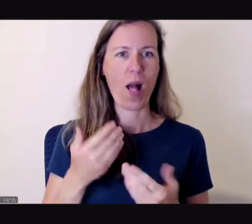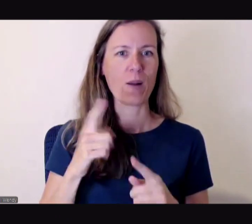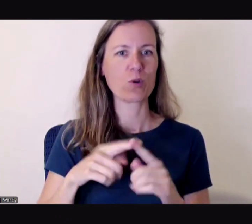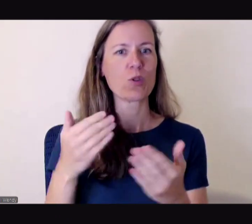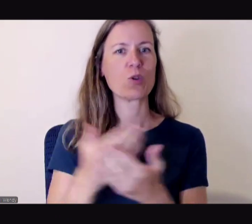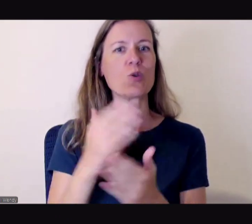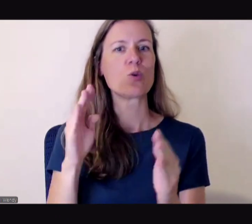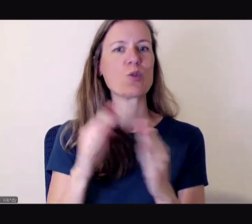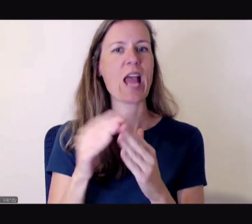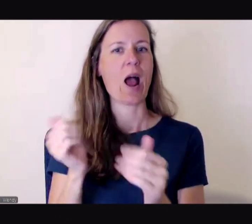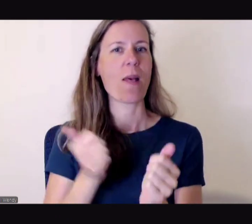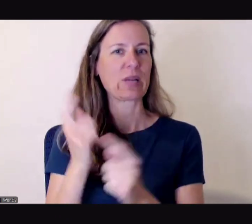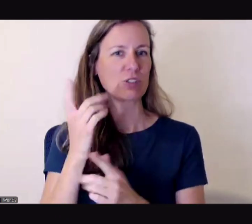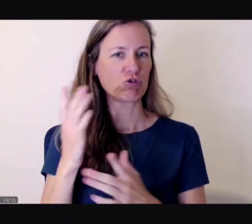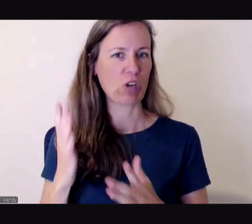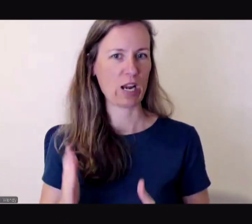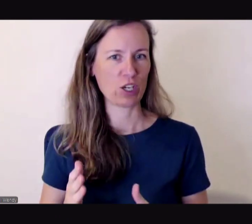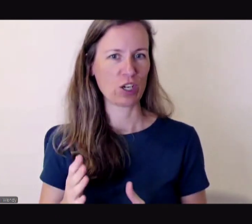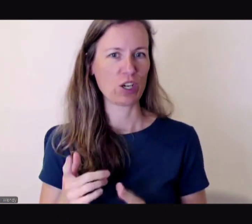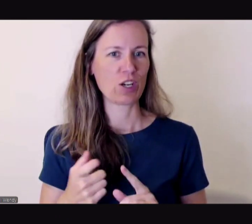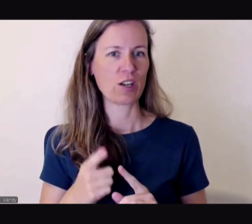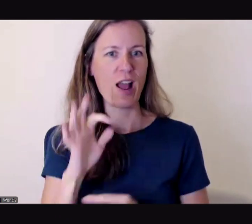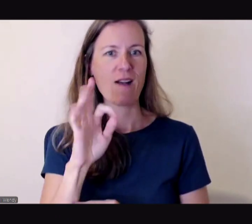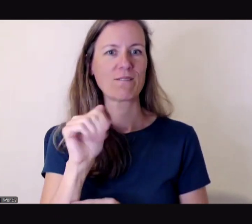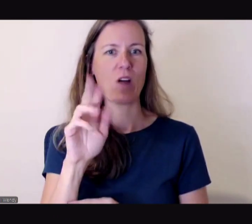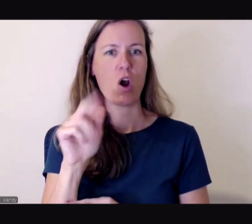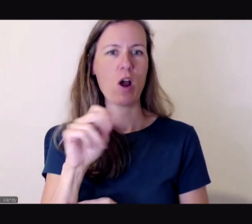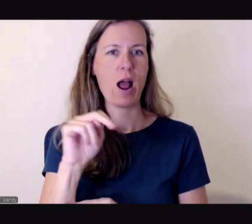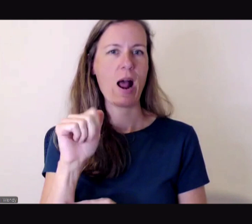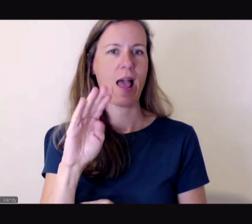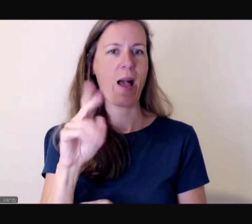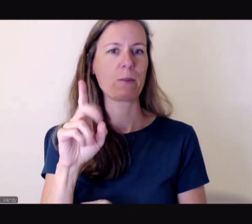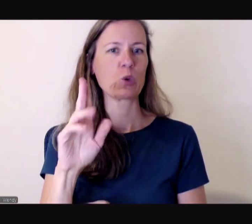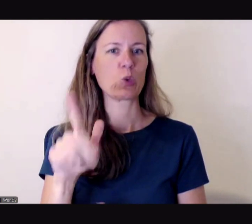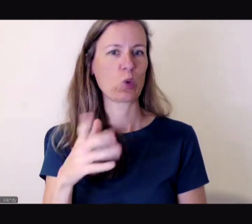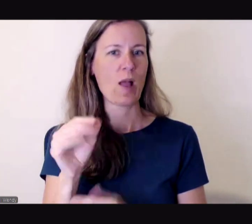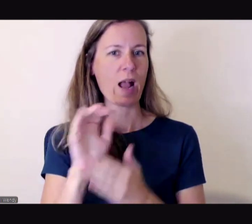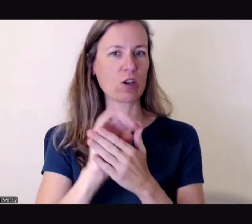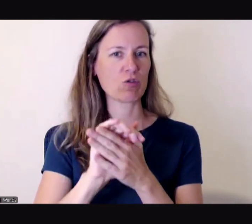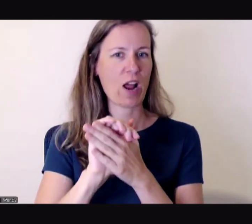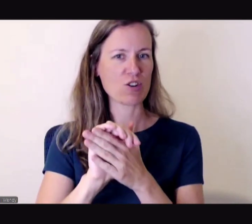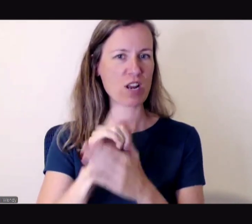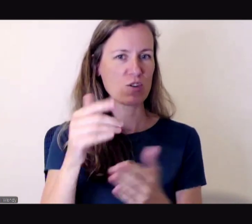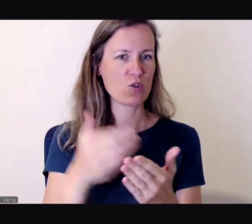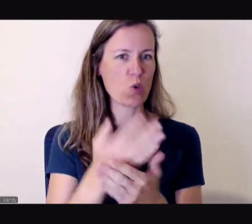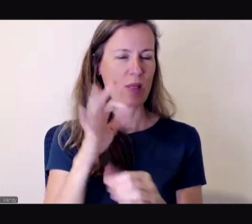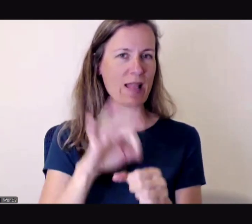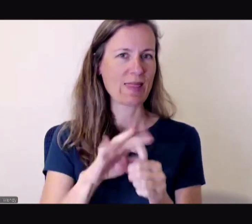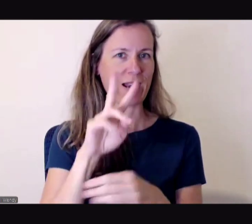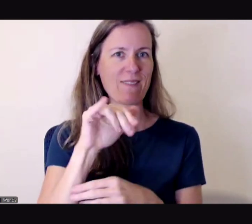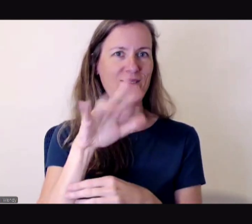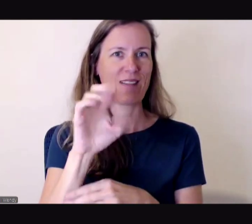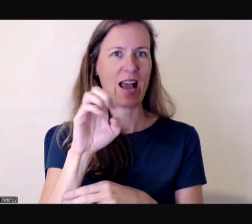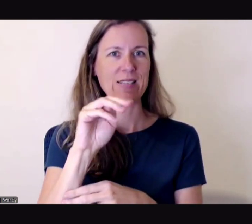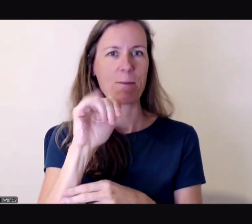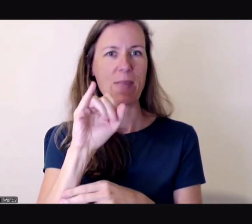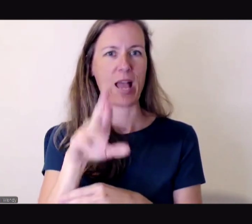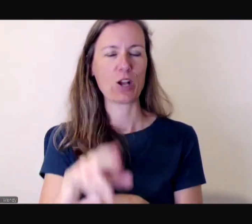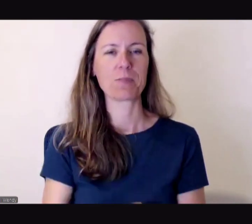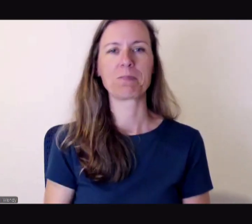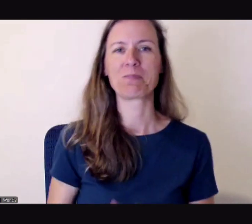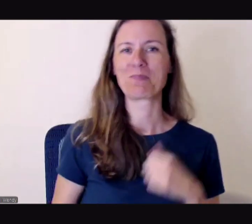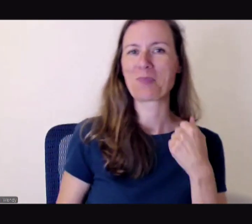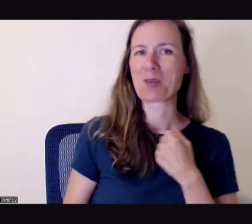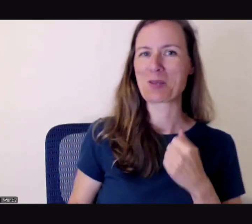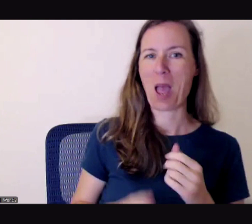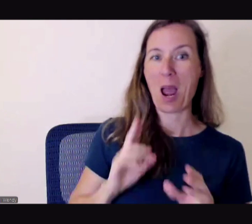Abdul, and congratulations to you, newly elected Vice Mayor Nicole Briner. Sorry to jump in on that, but council member, you made me